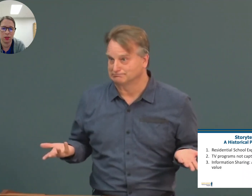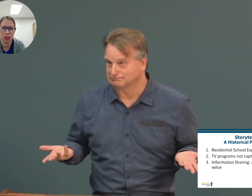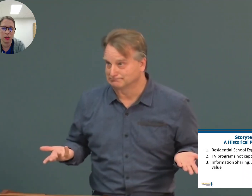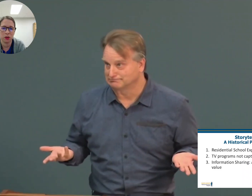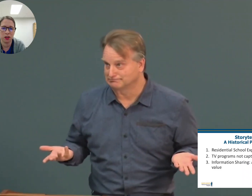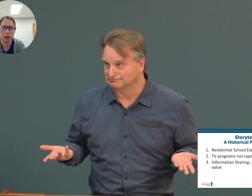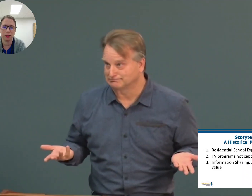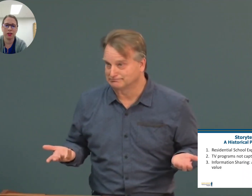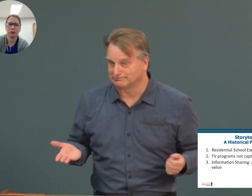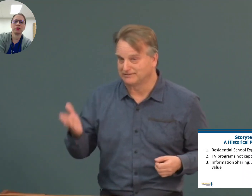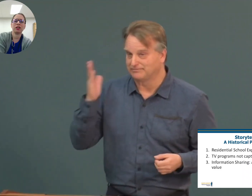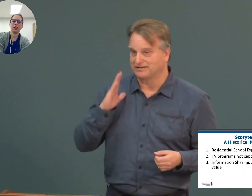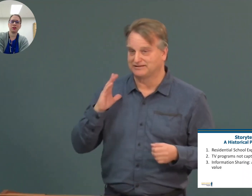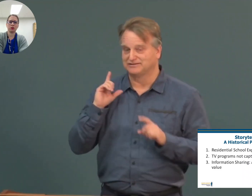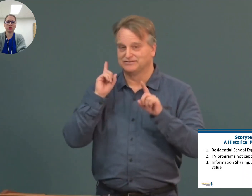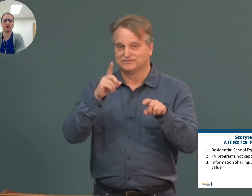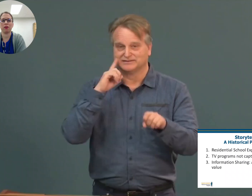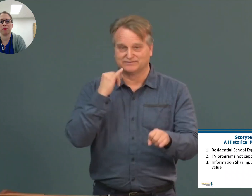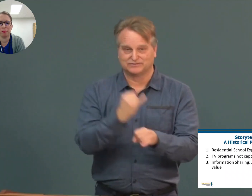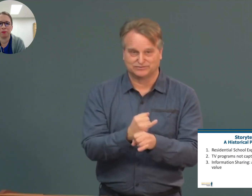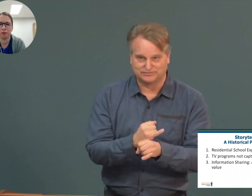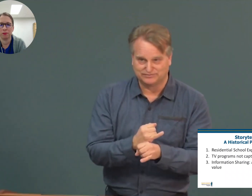So where are deaf children going to get stories from?